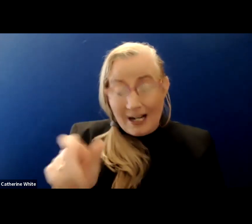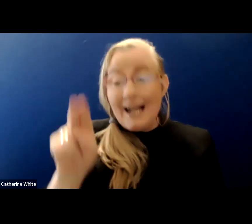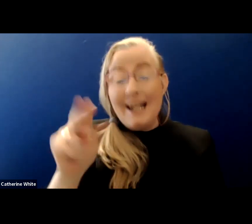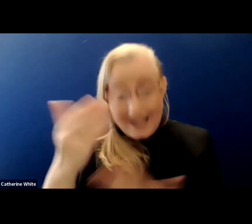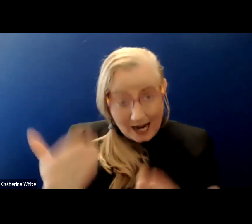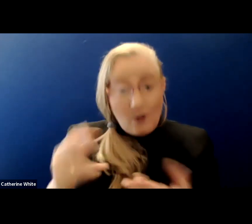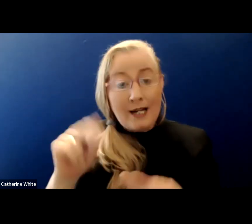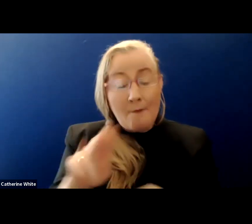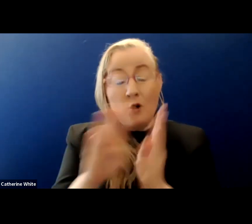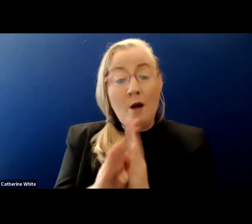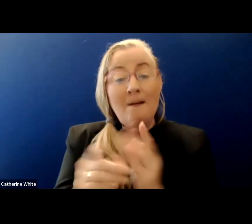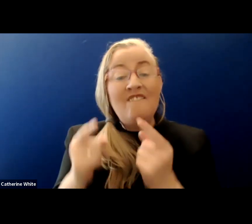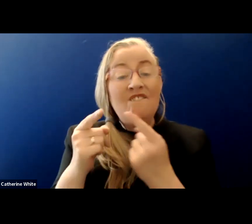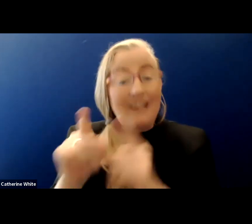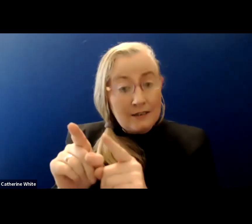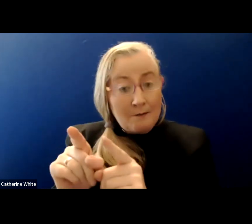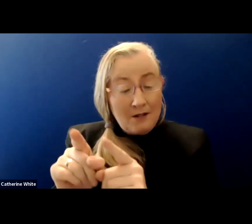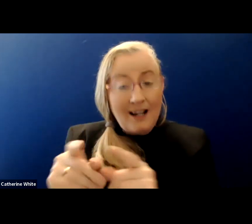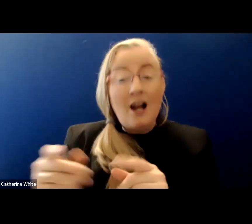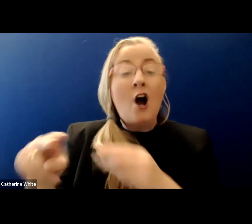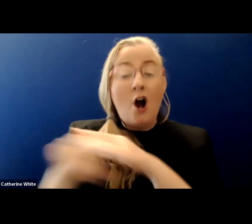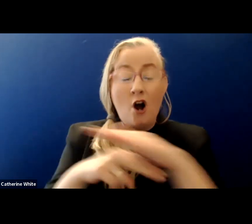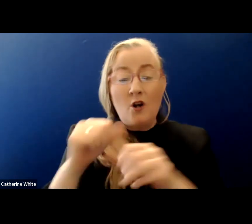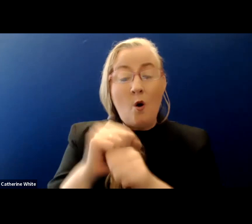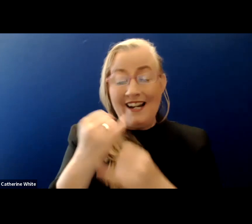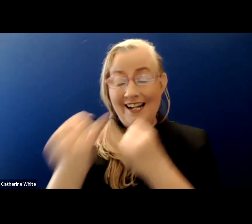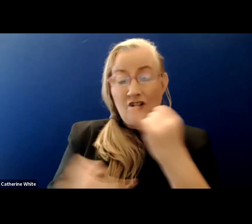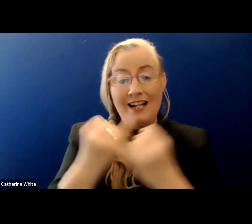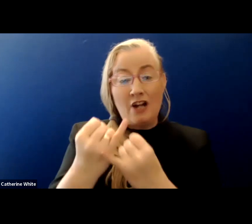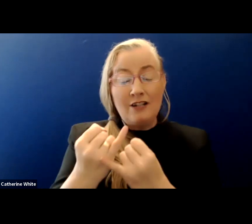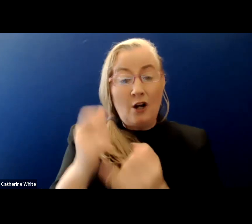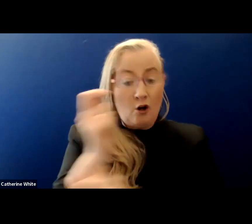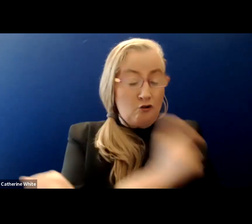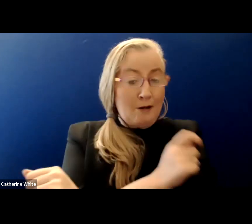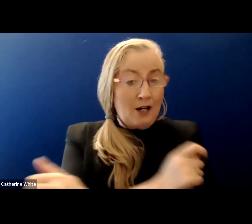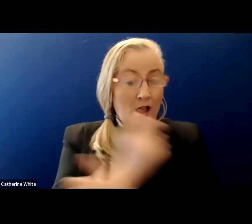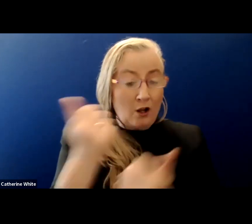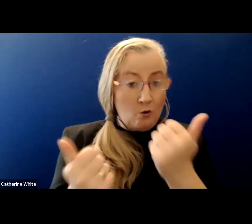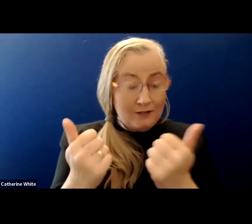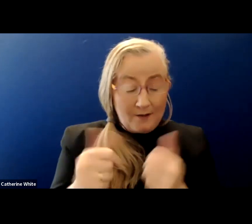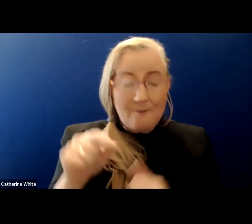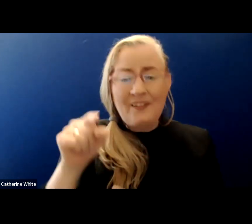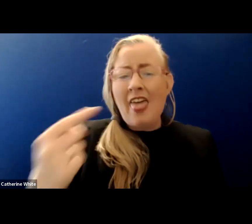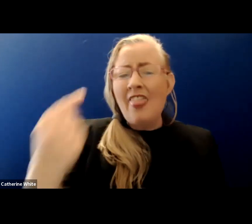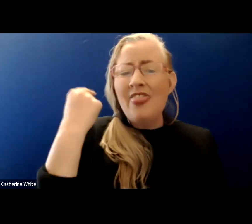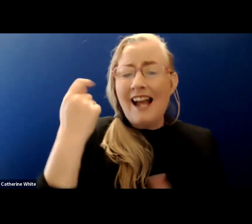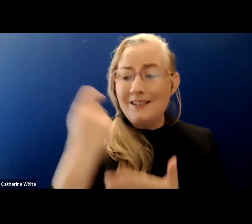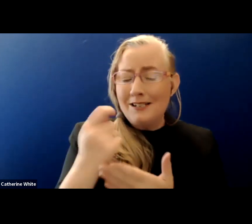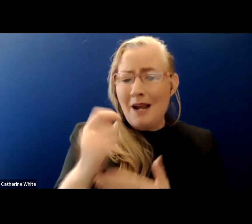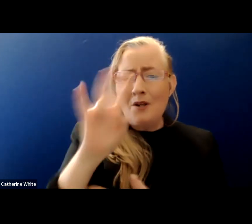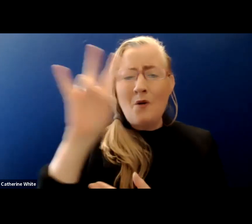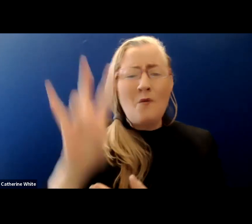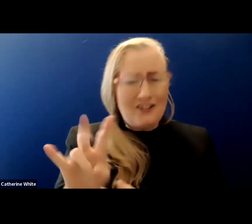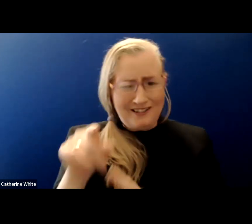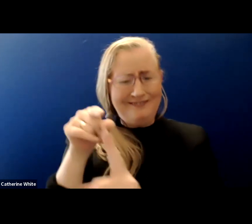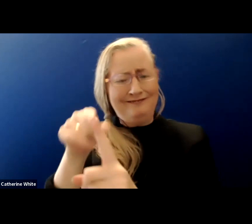crime of aggression under the Rome Statute of the International Criminal Court. And at the time, this question was received with